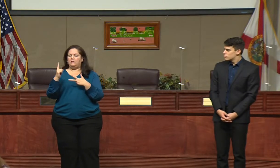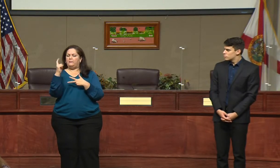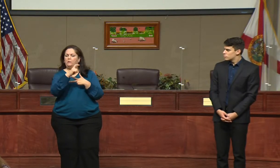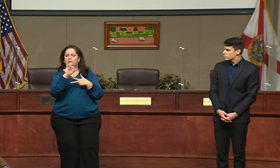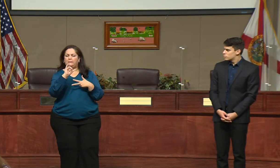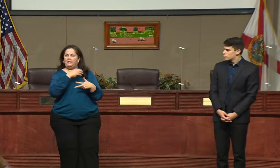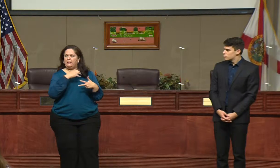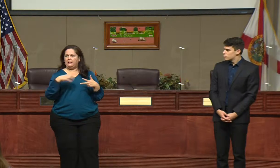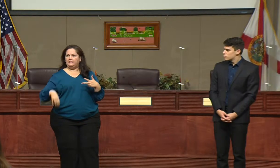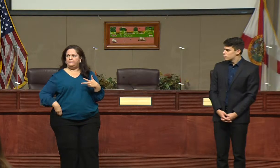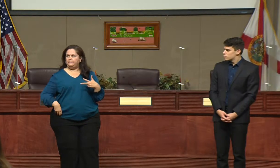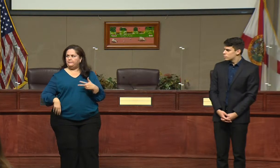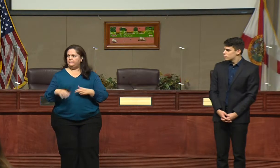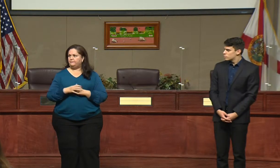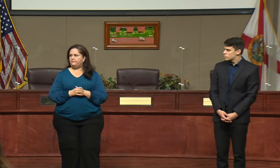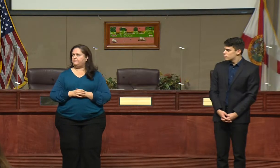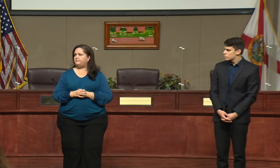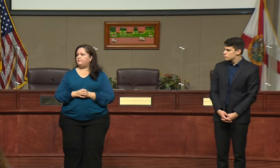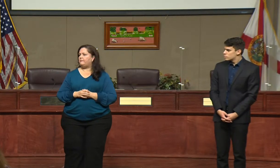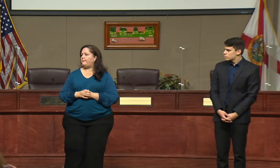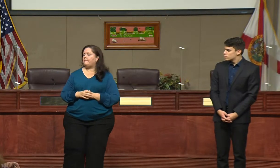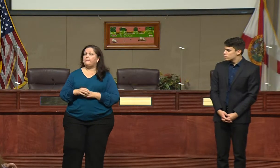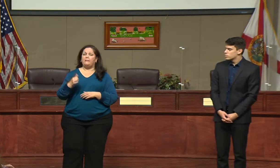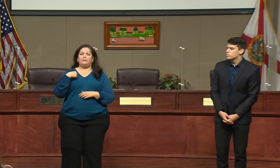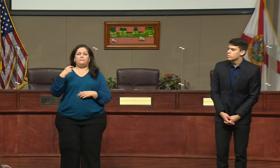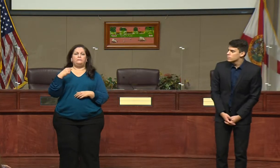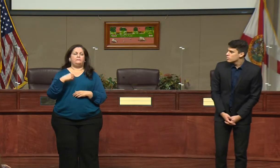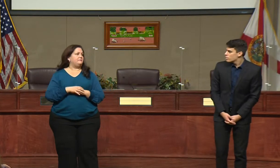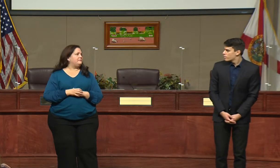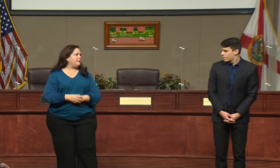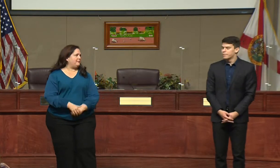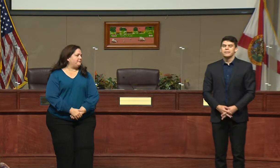mayor. So I got 3 questions.